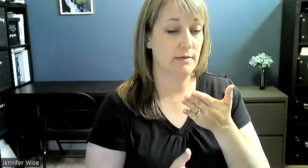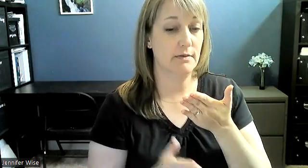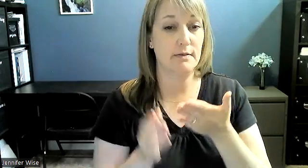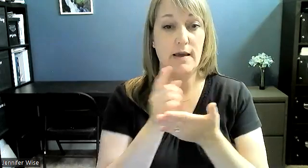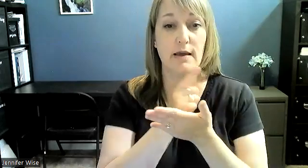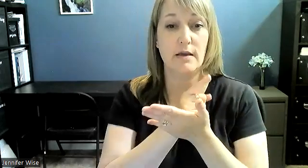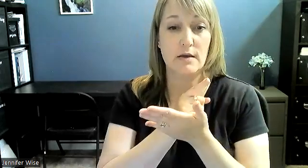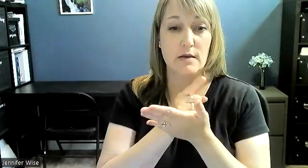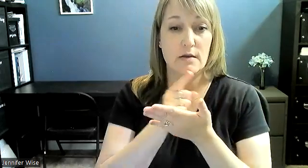Okay.